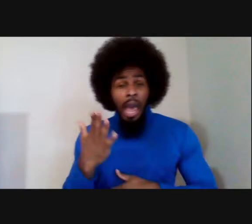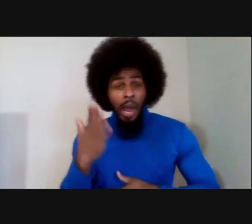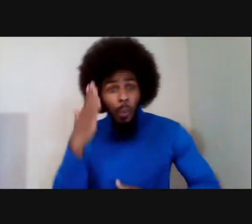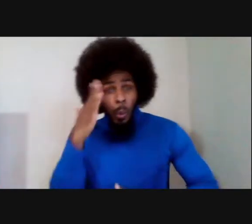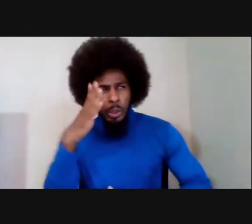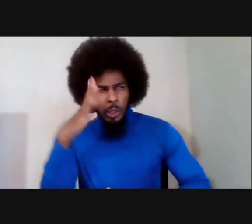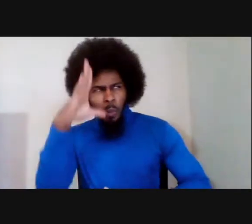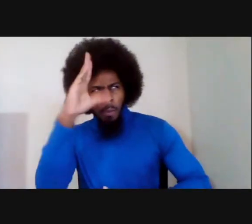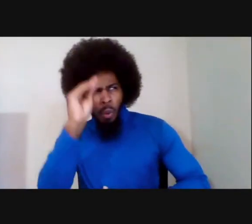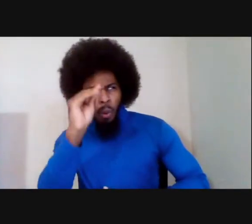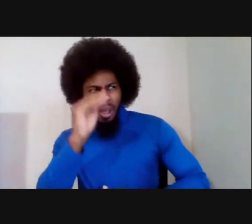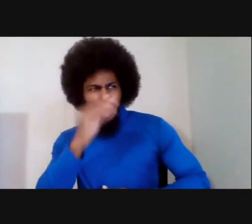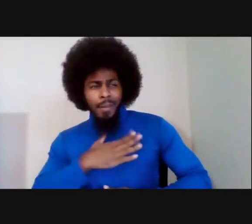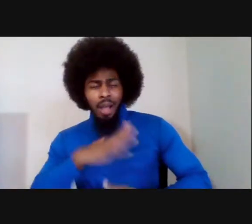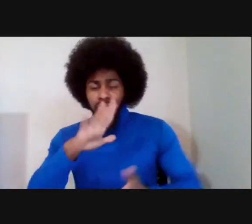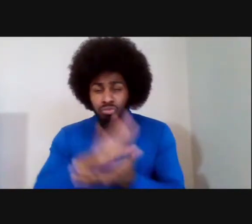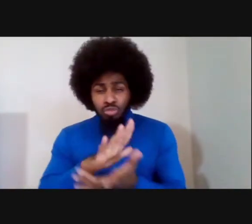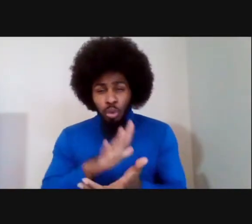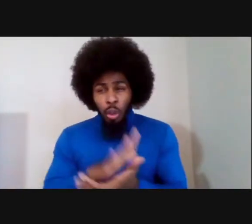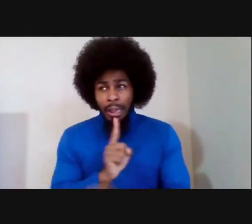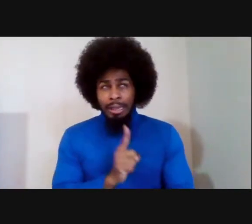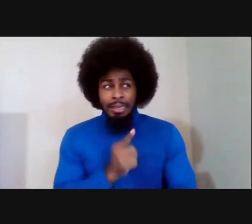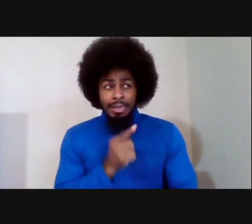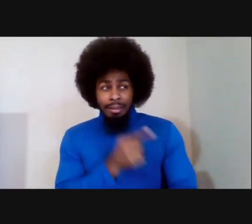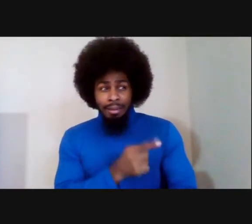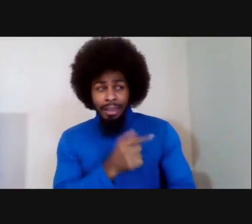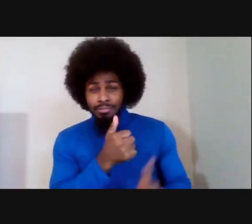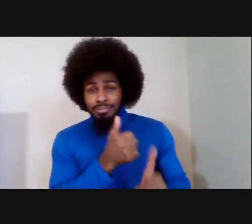controversial too. And I was like, oh my God.